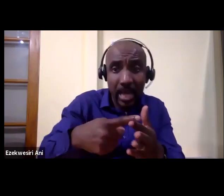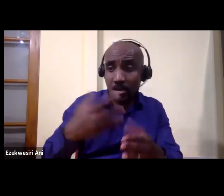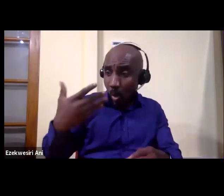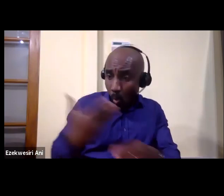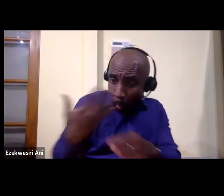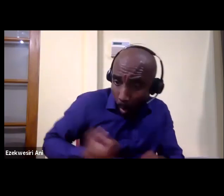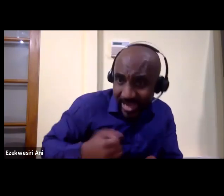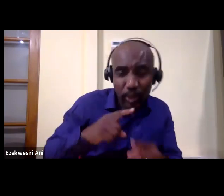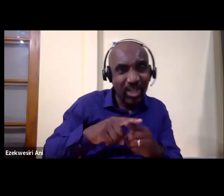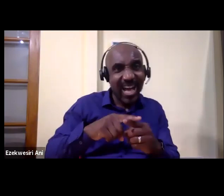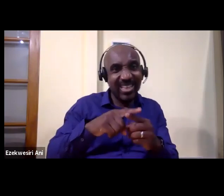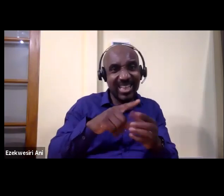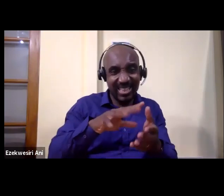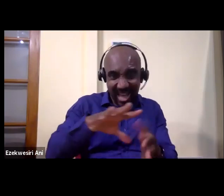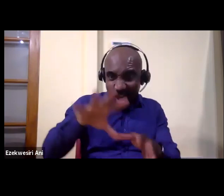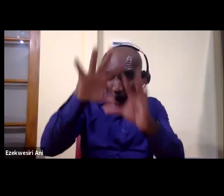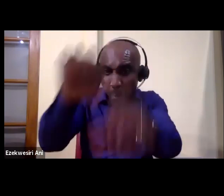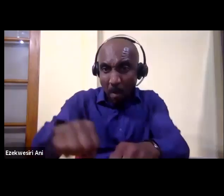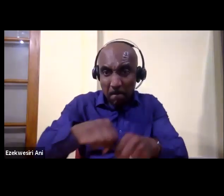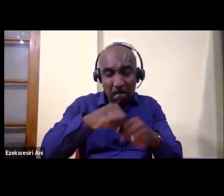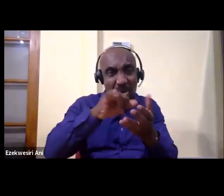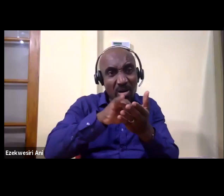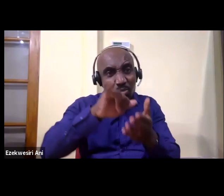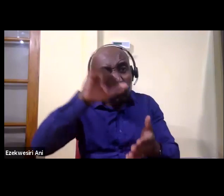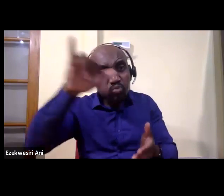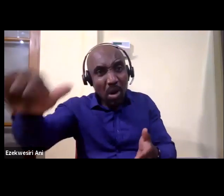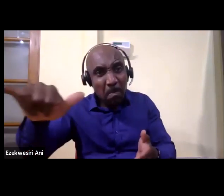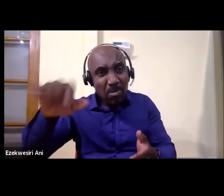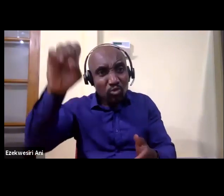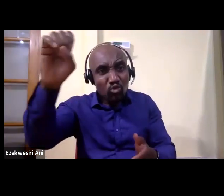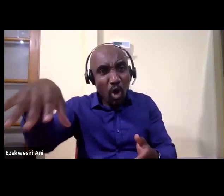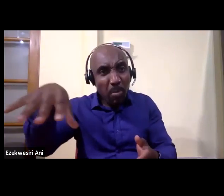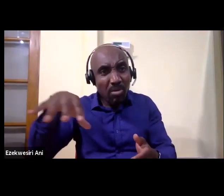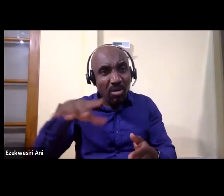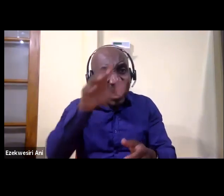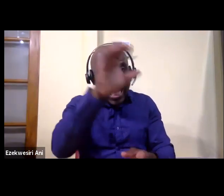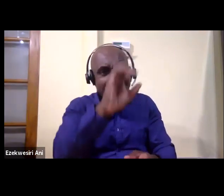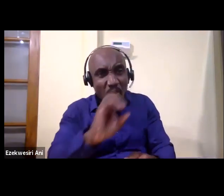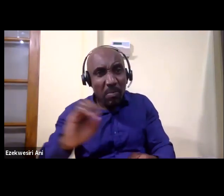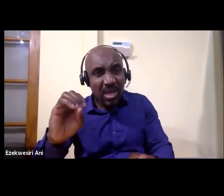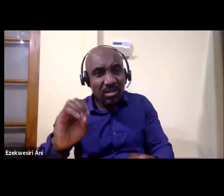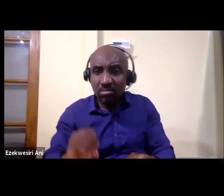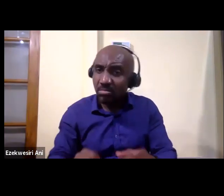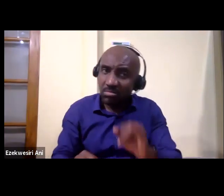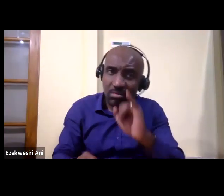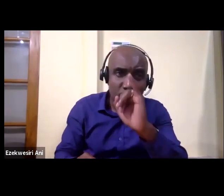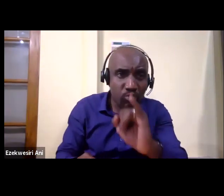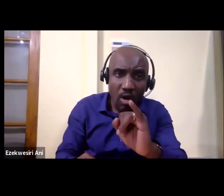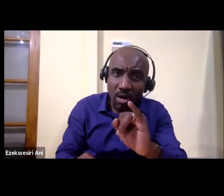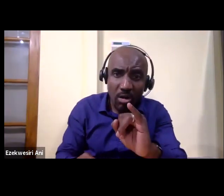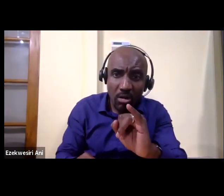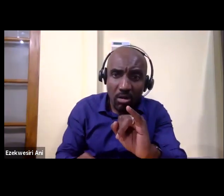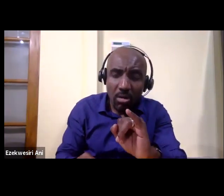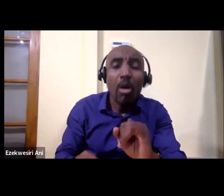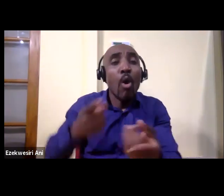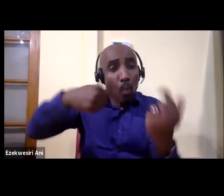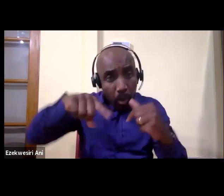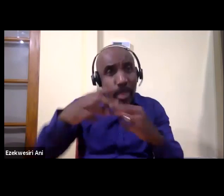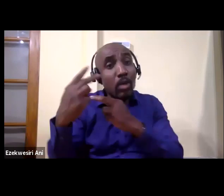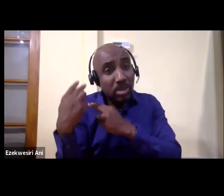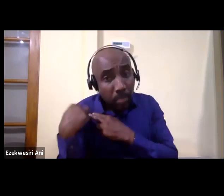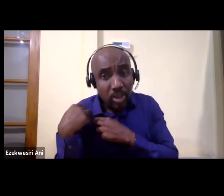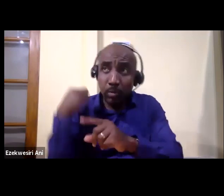and they wait for you to forget and to move on. And that's our job now, to keep the pressure